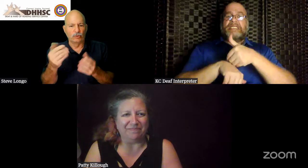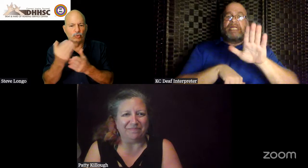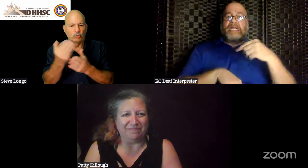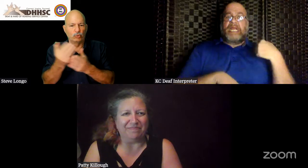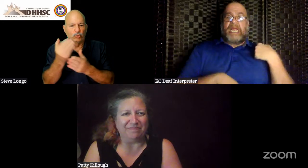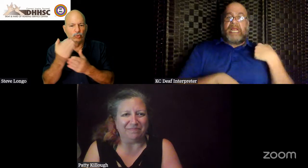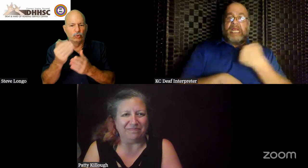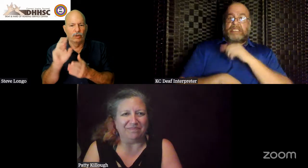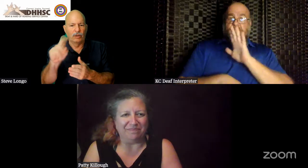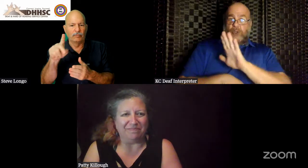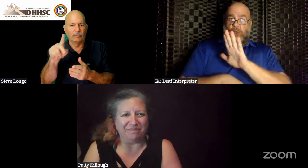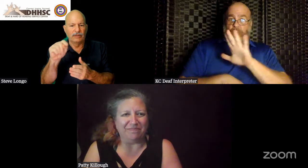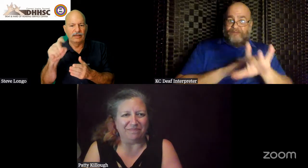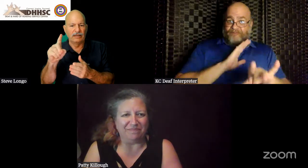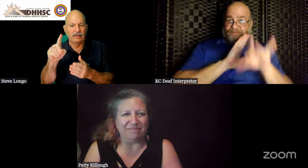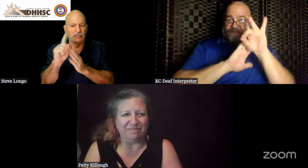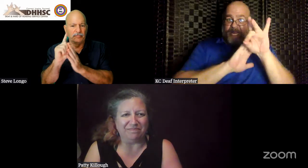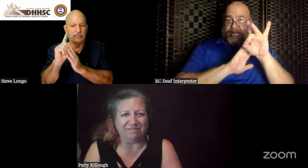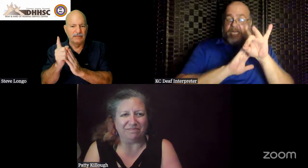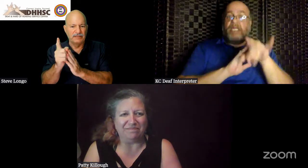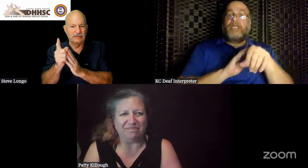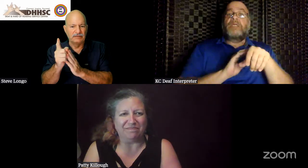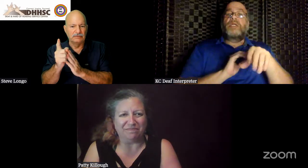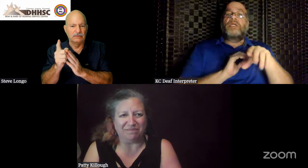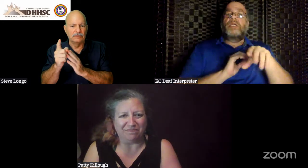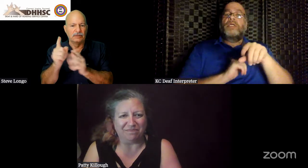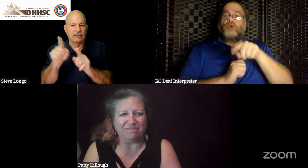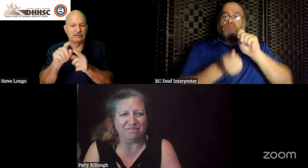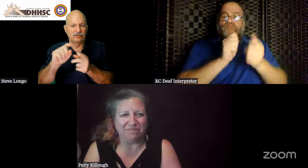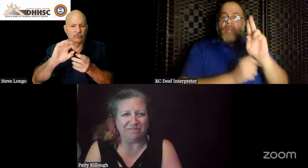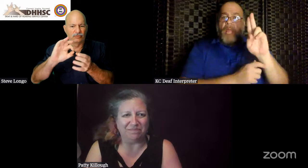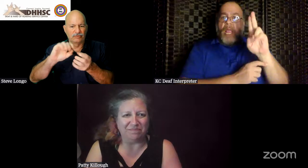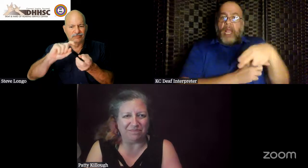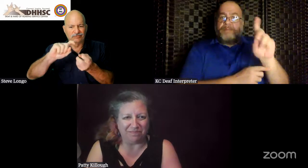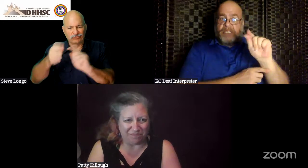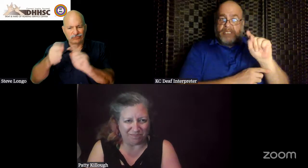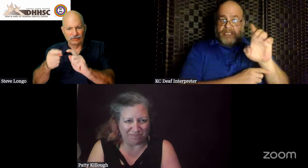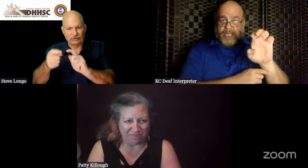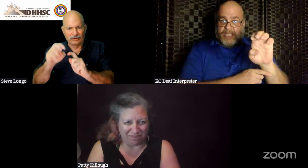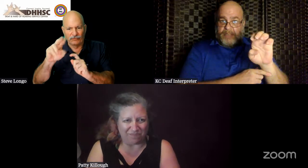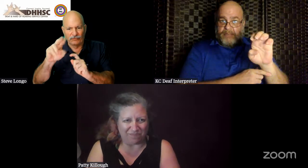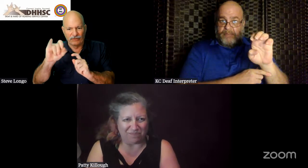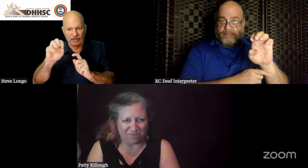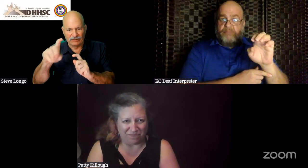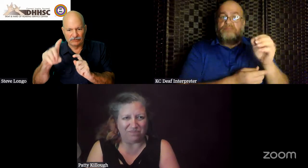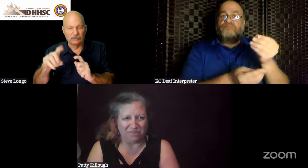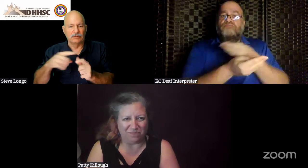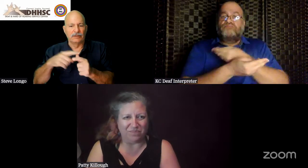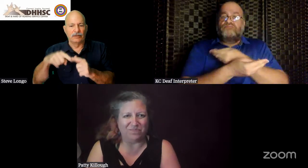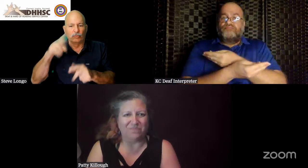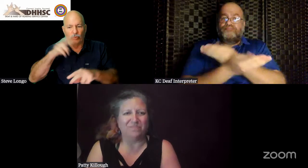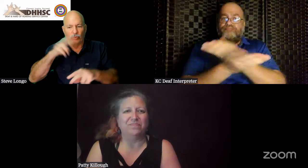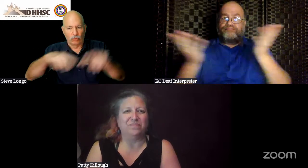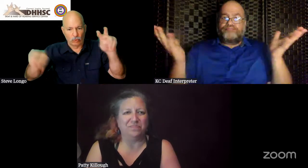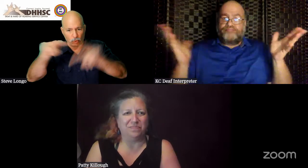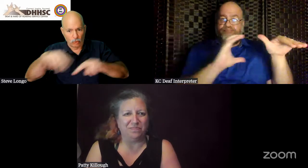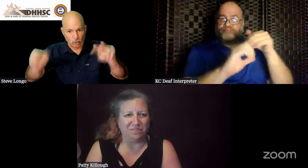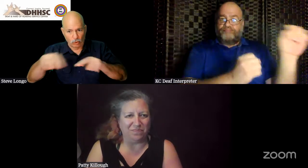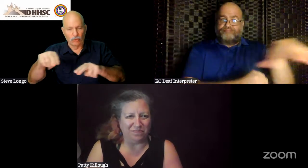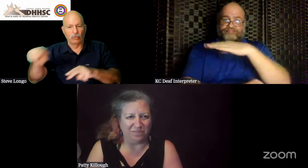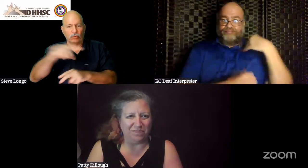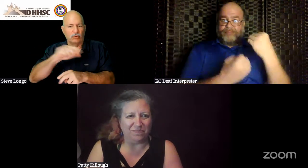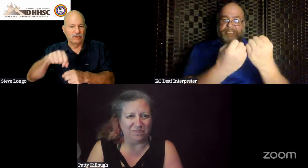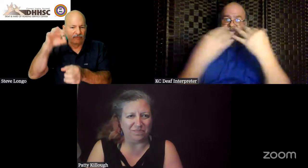what you can do and send us your findings, and we will make those necessary changes and